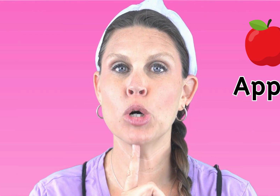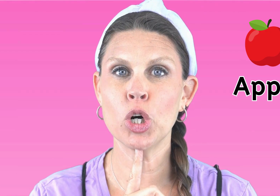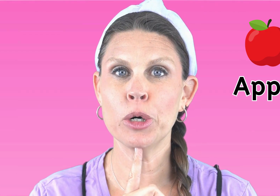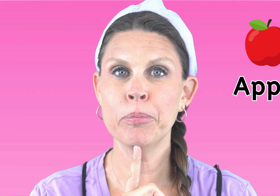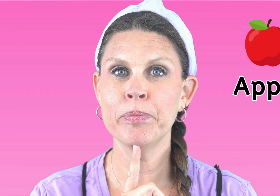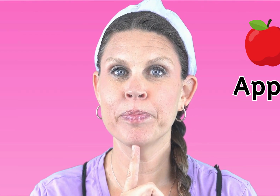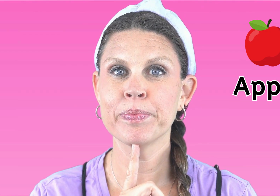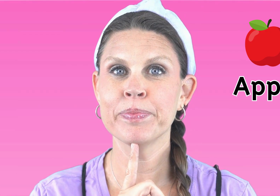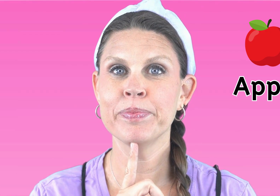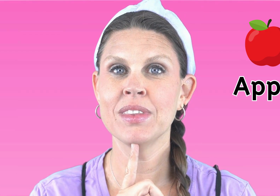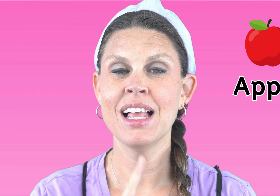apple,